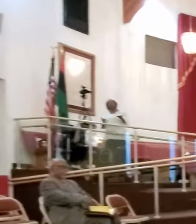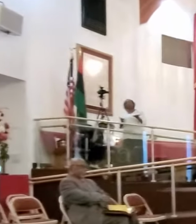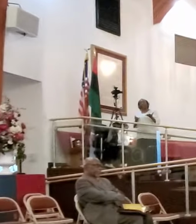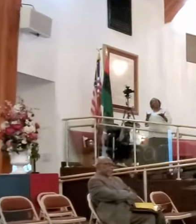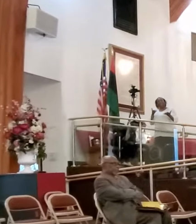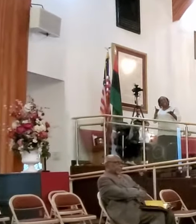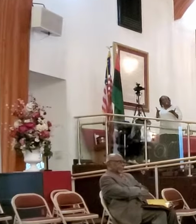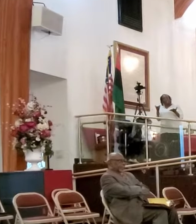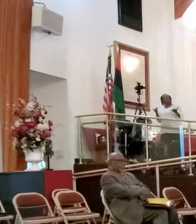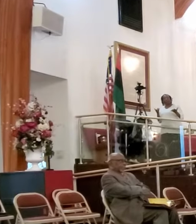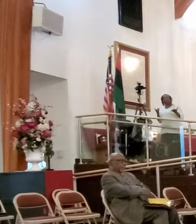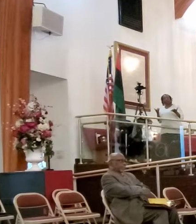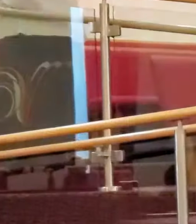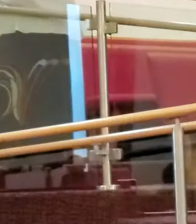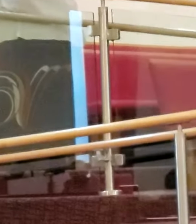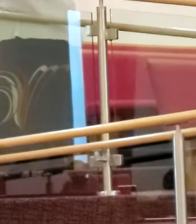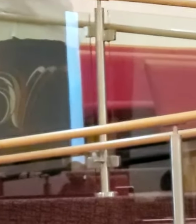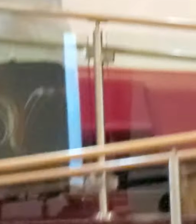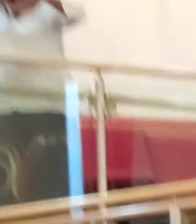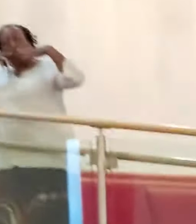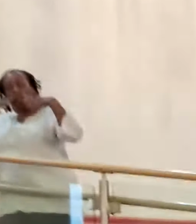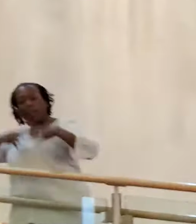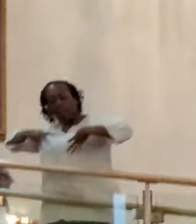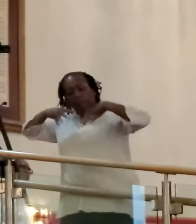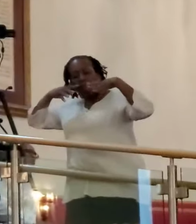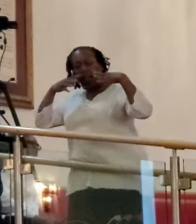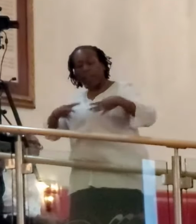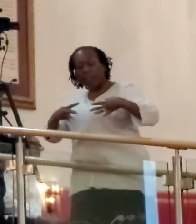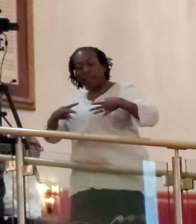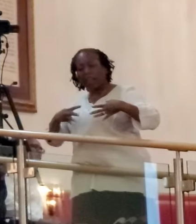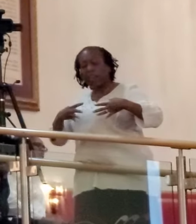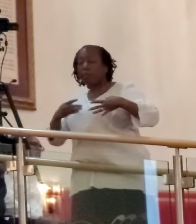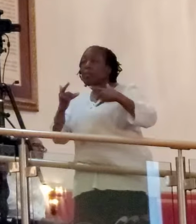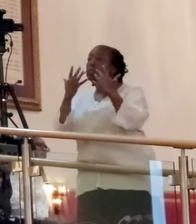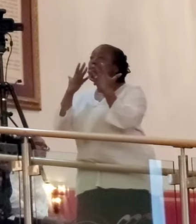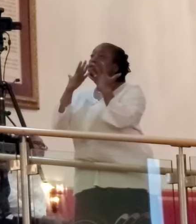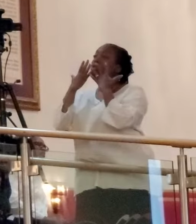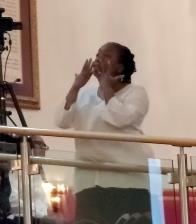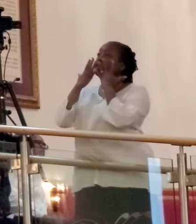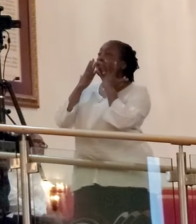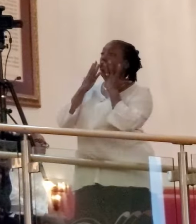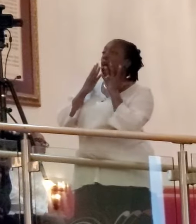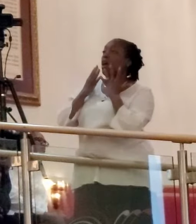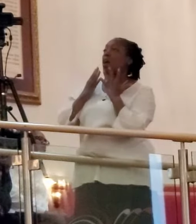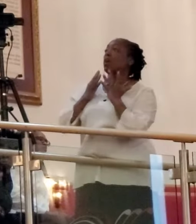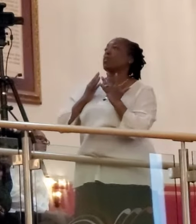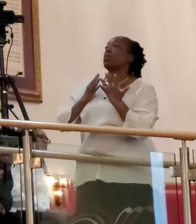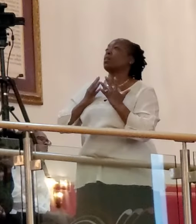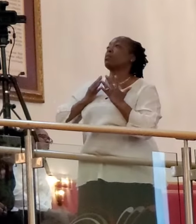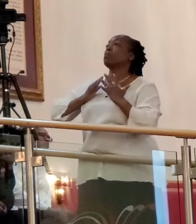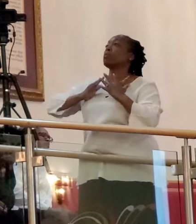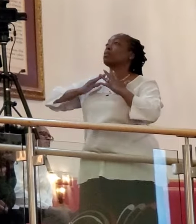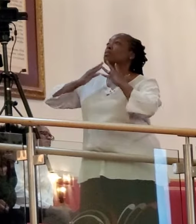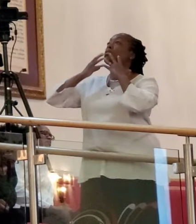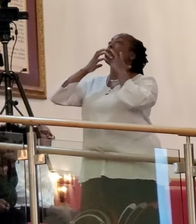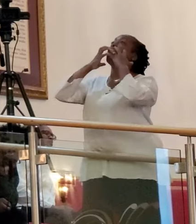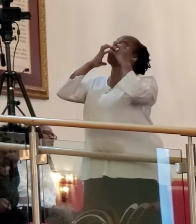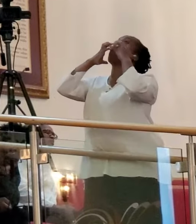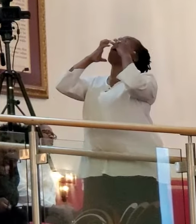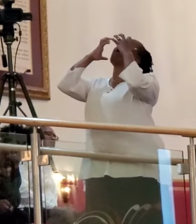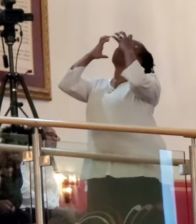weeping. Yeah. He was wailing. He was mourning. He was crying